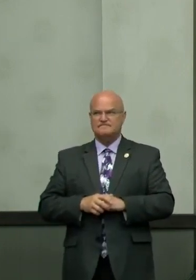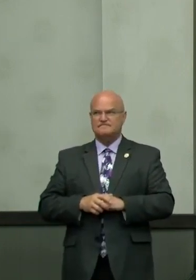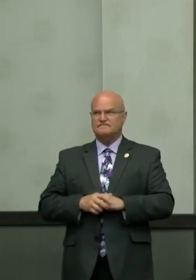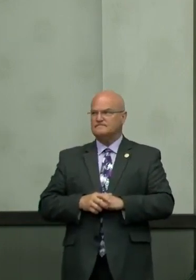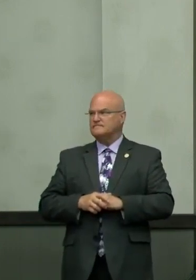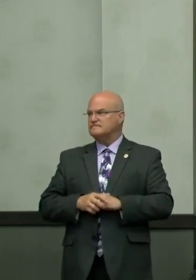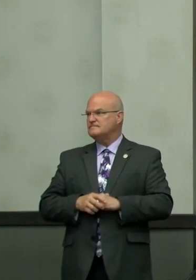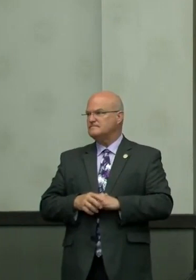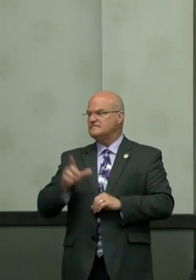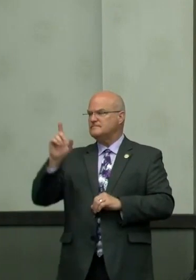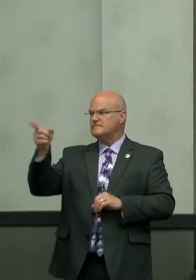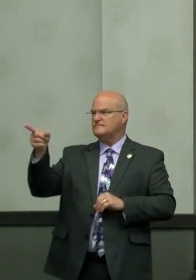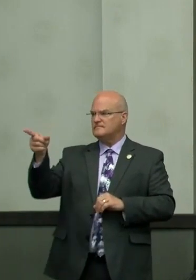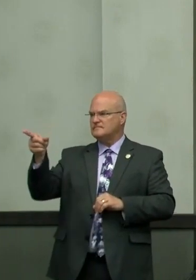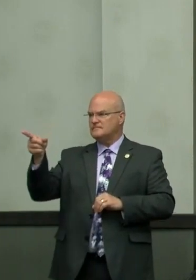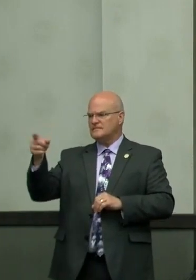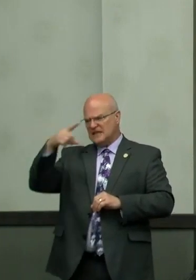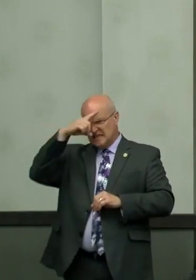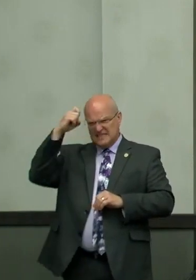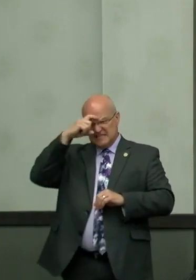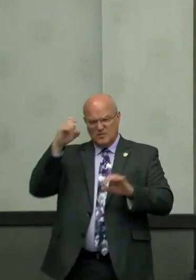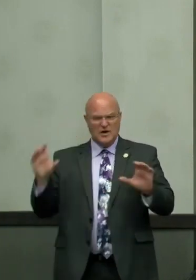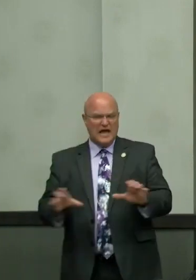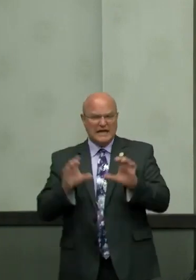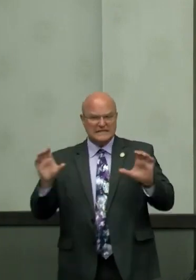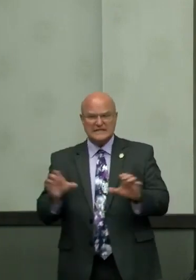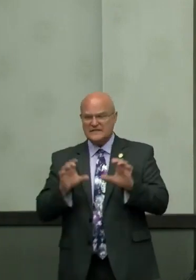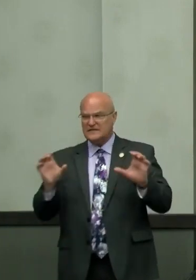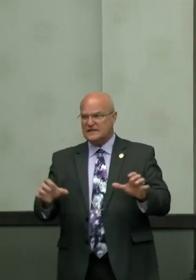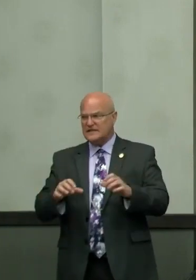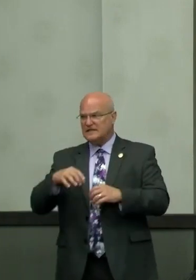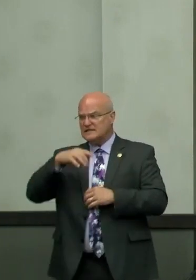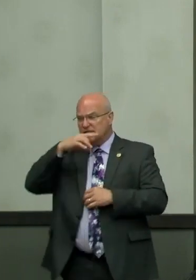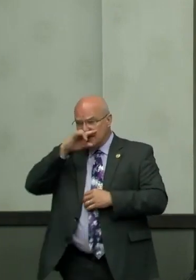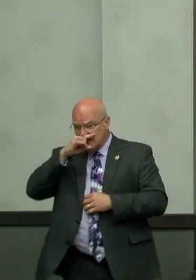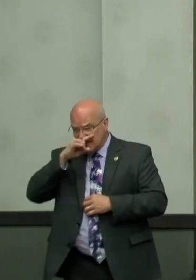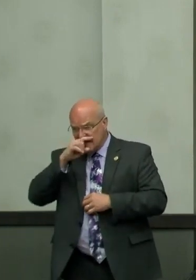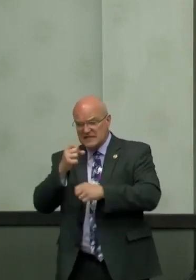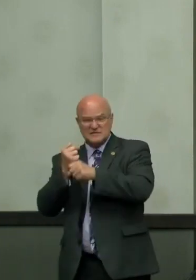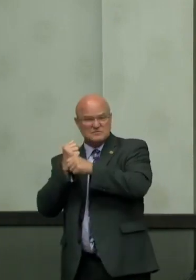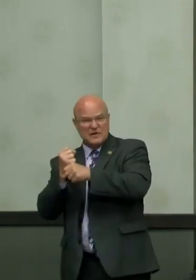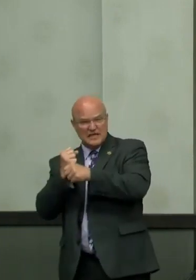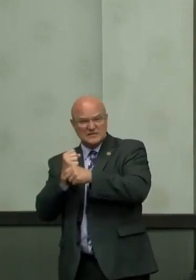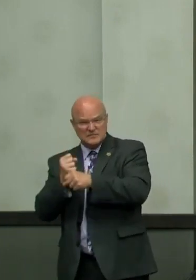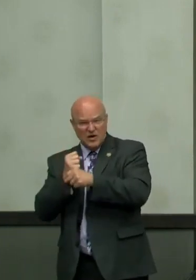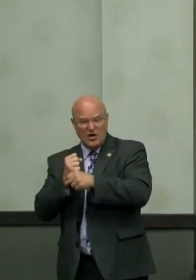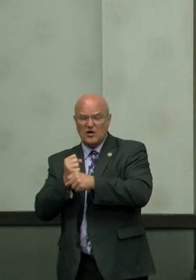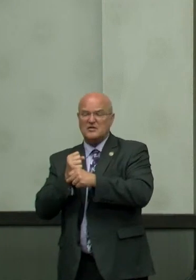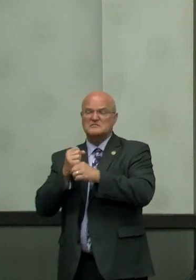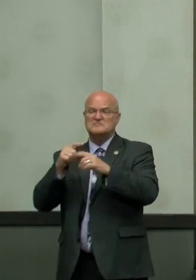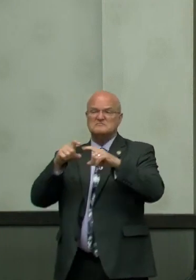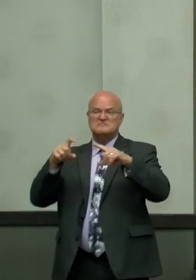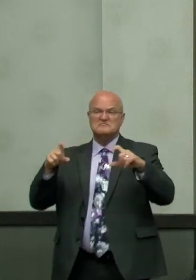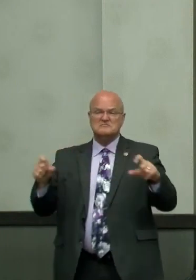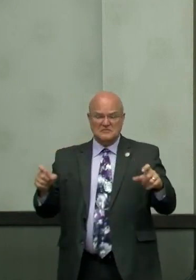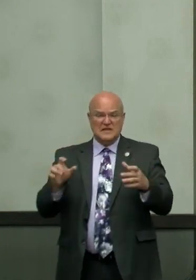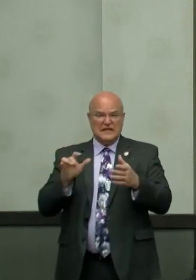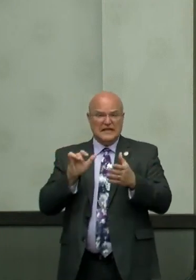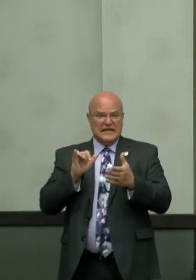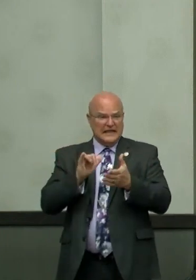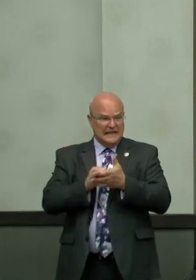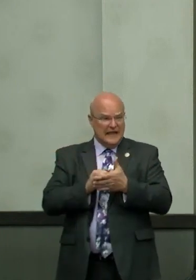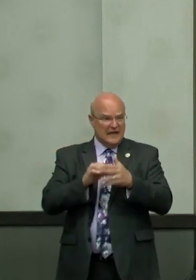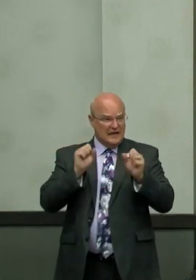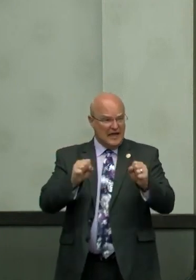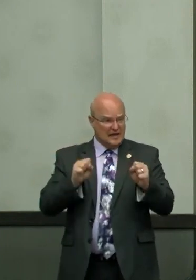Yes, ma'am. Yes, sir. Summer activities for kids, baseball, American Legion baseball, things like that, is that